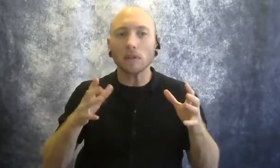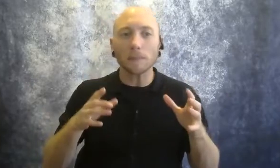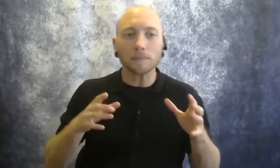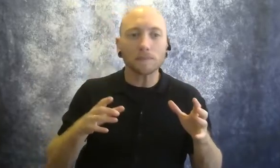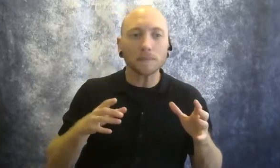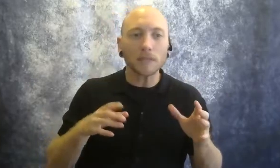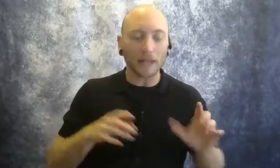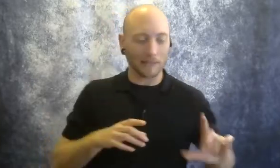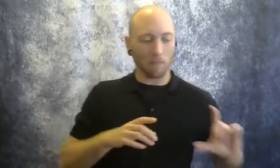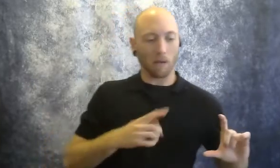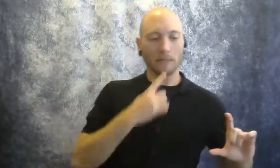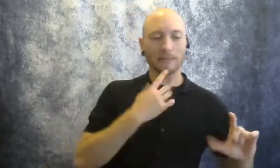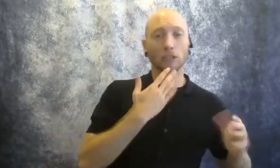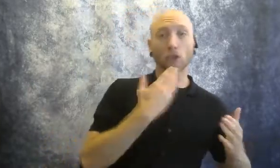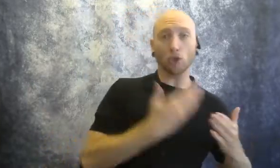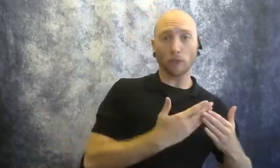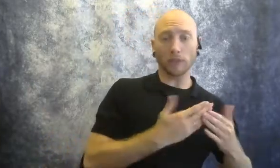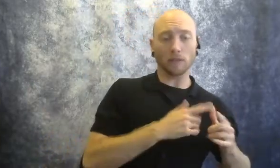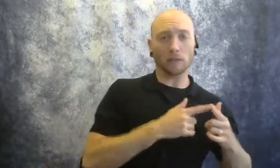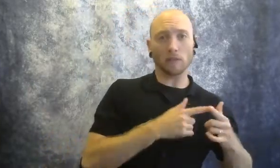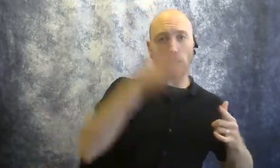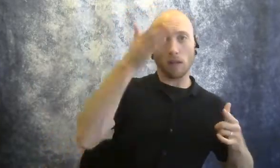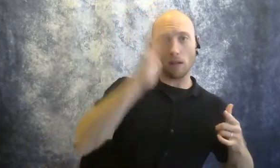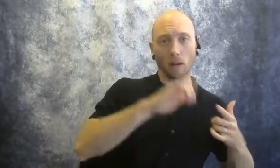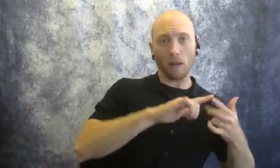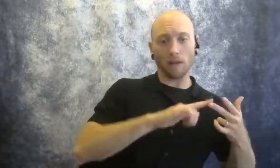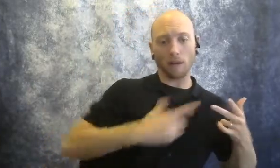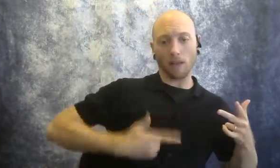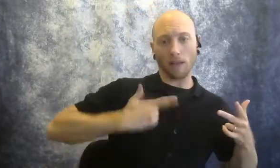blah. Good, God, and life. It's all the same word, okay?